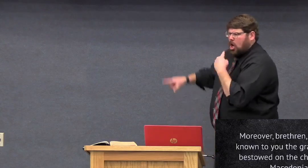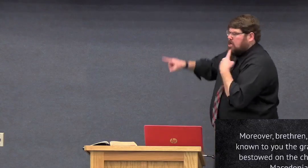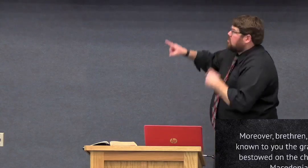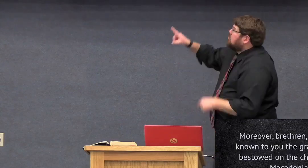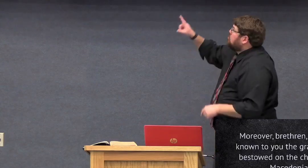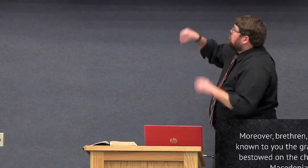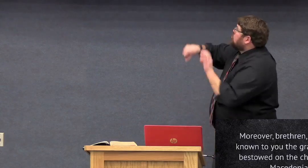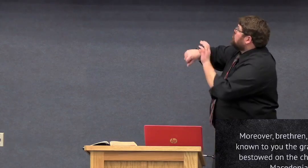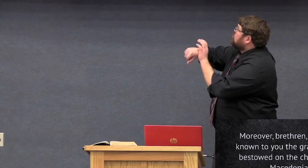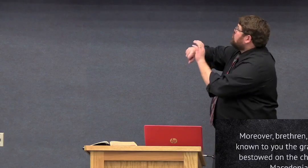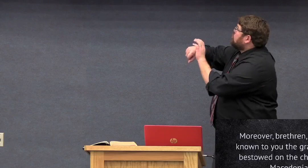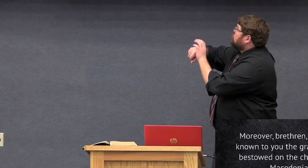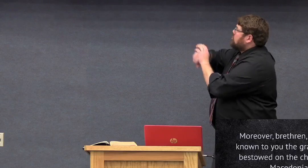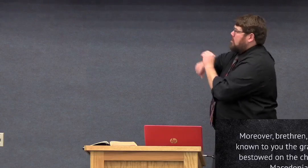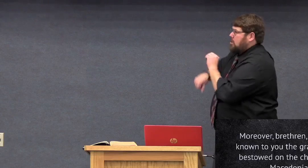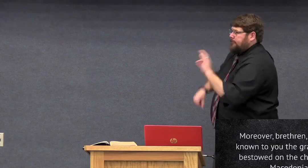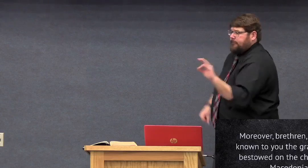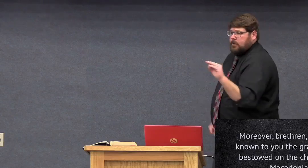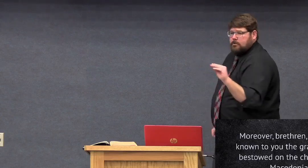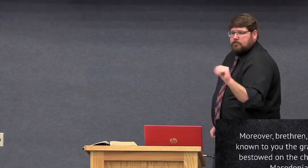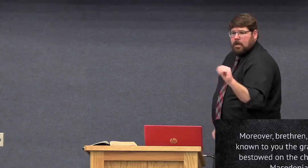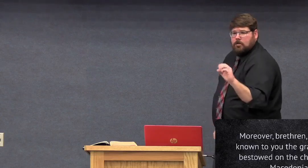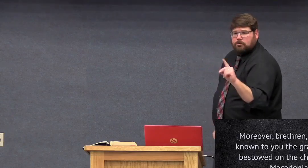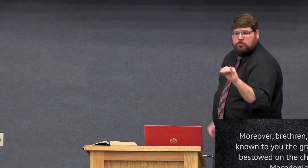Said, moreover, brethren,